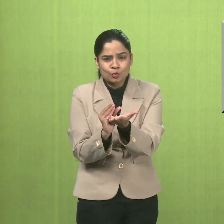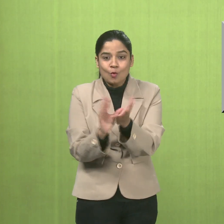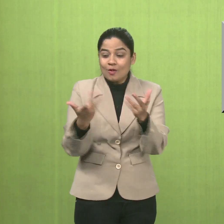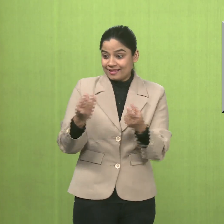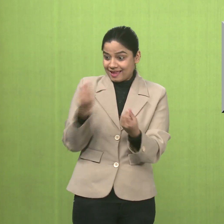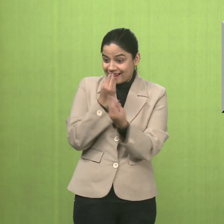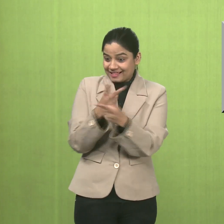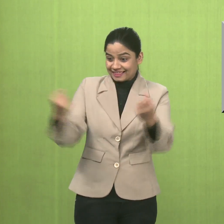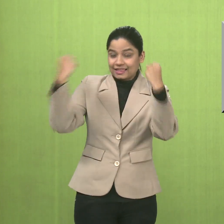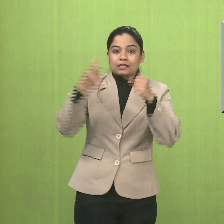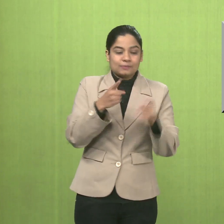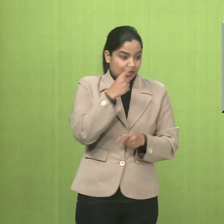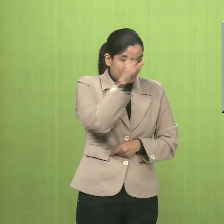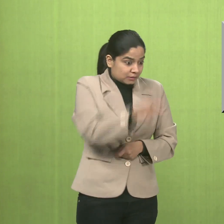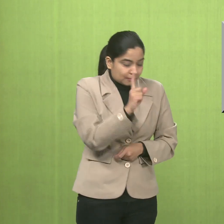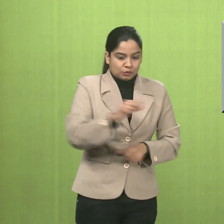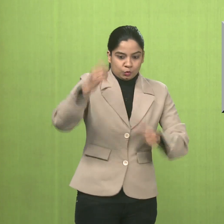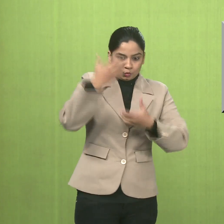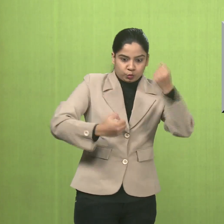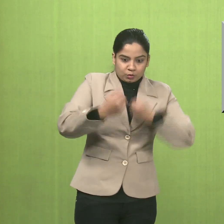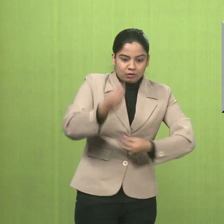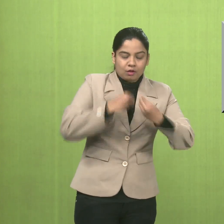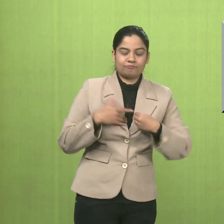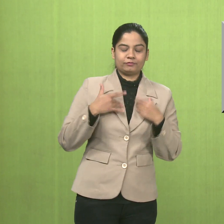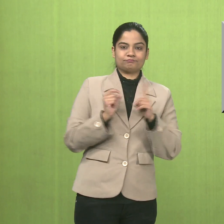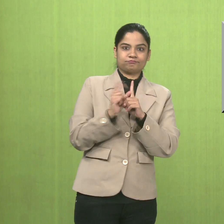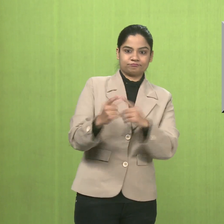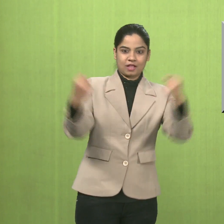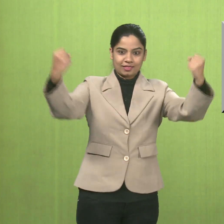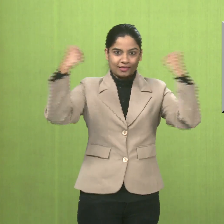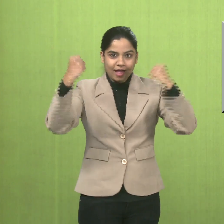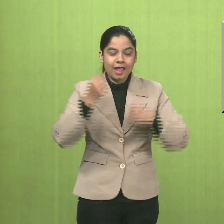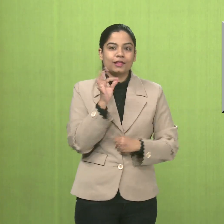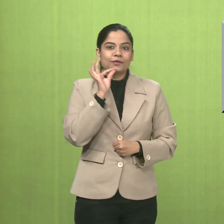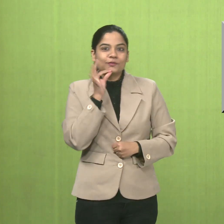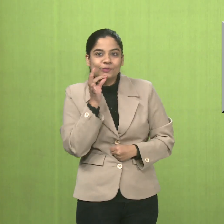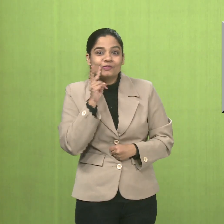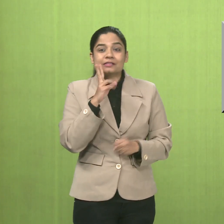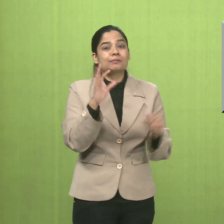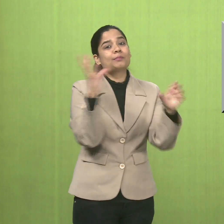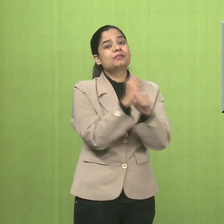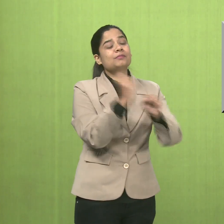herself. She takes less food and she undergoes lack of